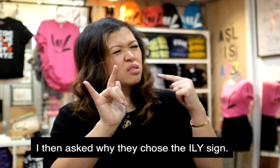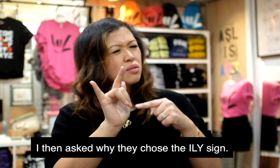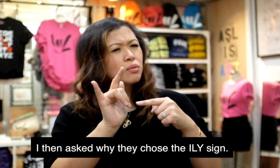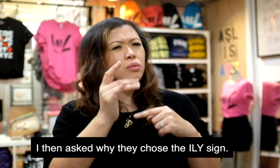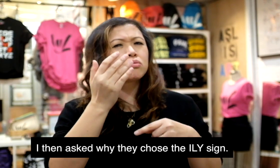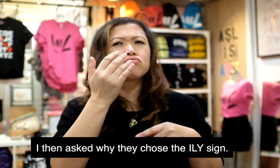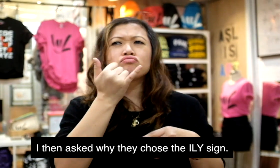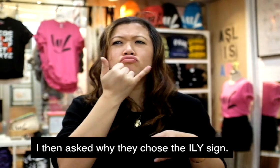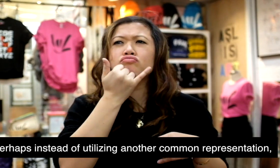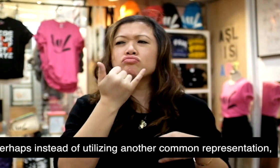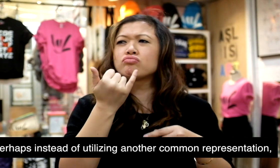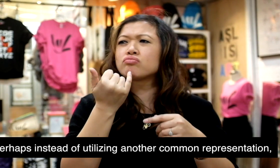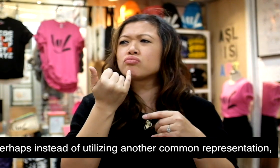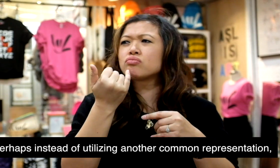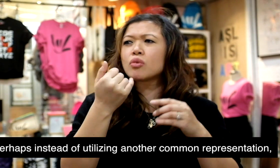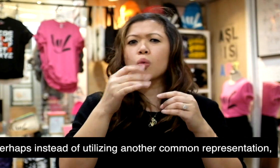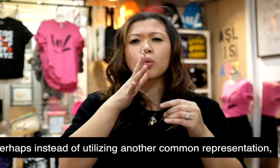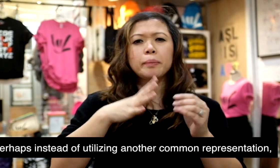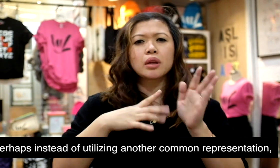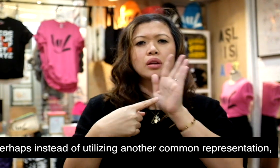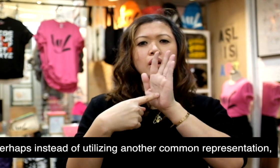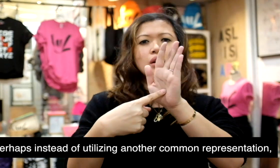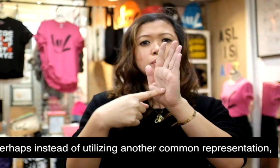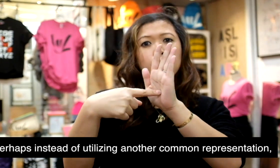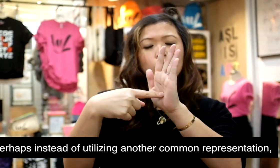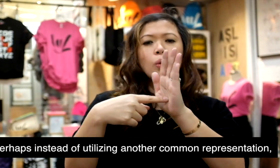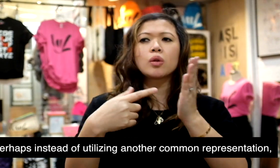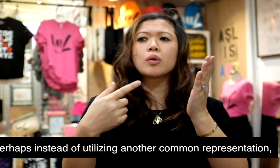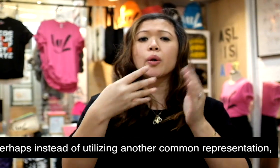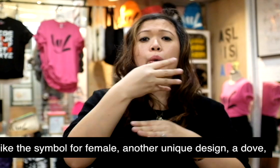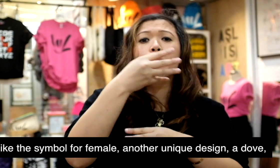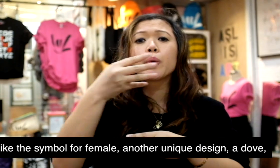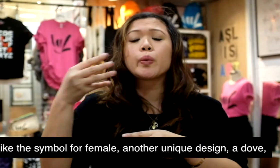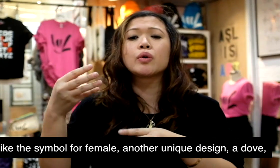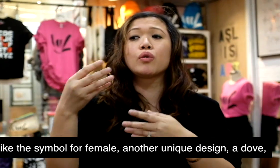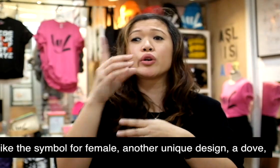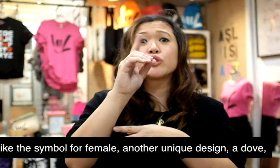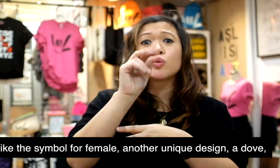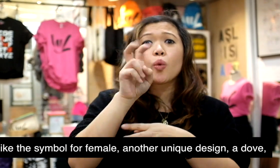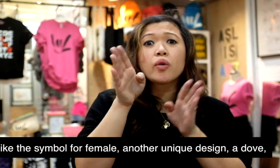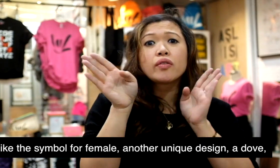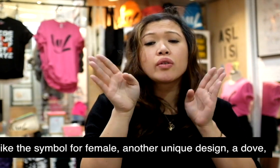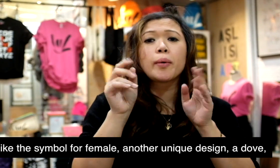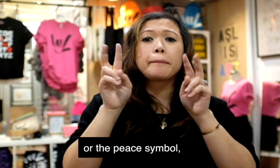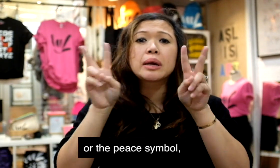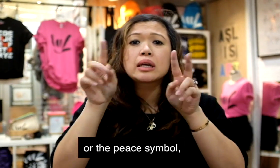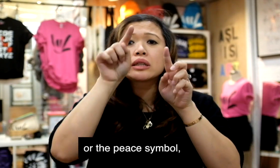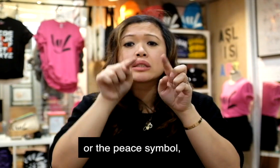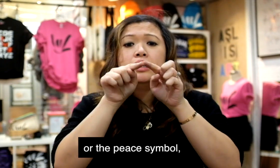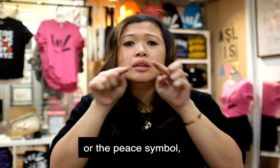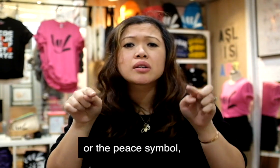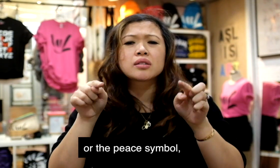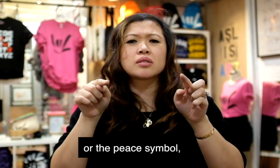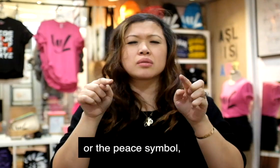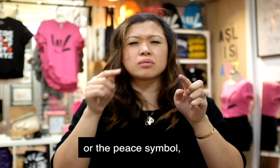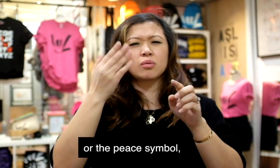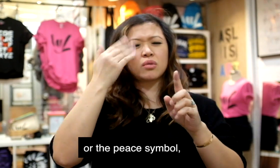you sign. I guess why not use another representation of the sign for female, or a dove, or the peace